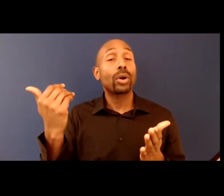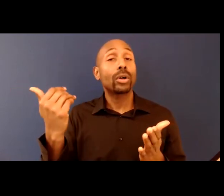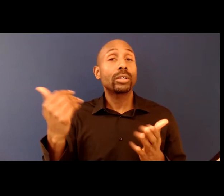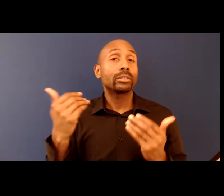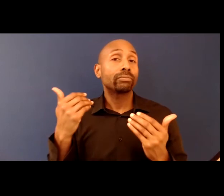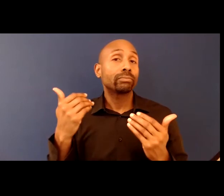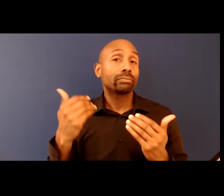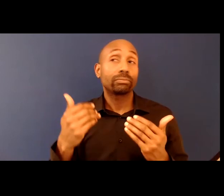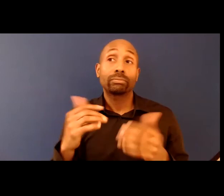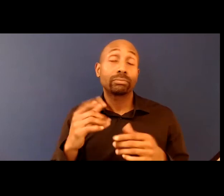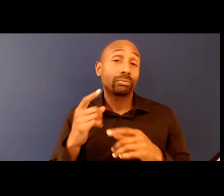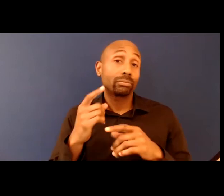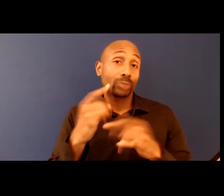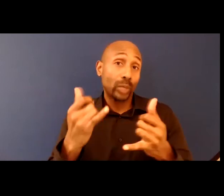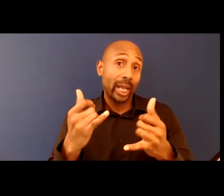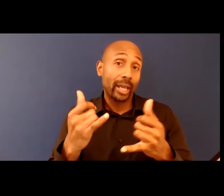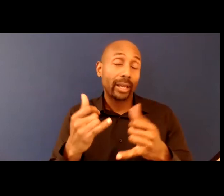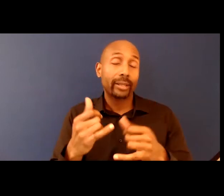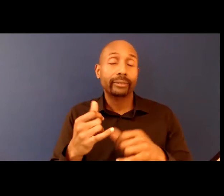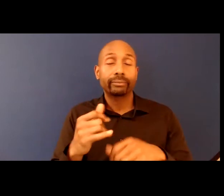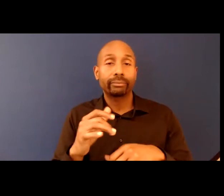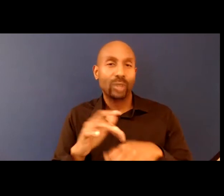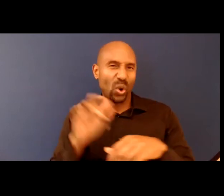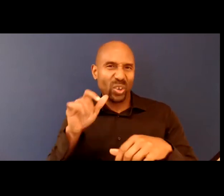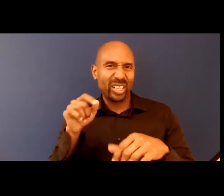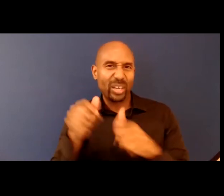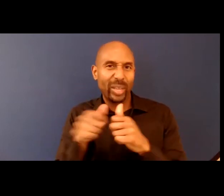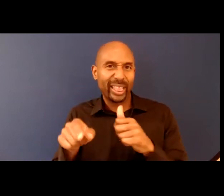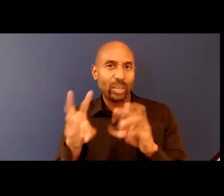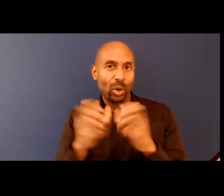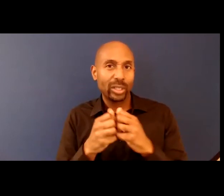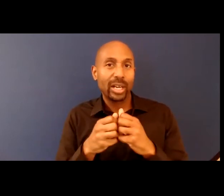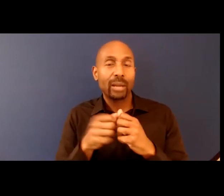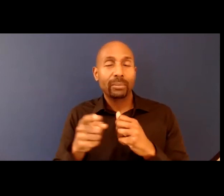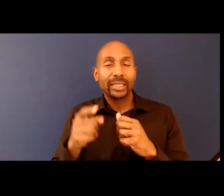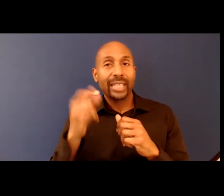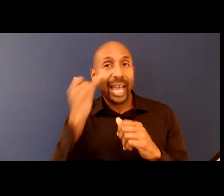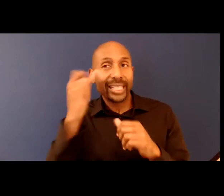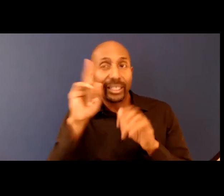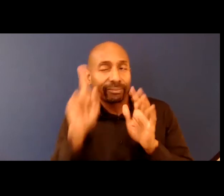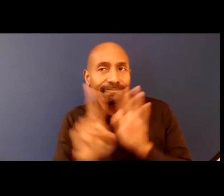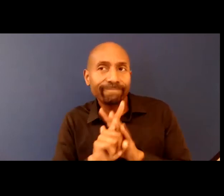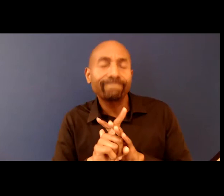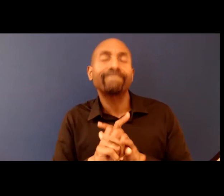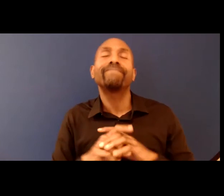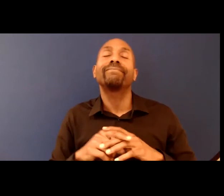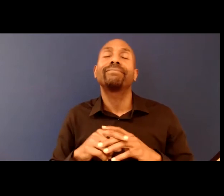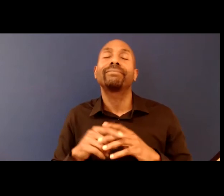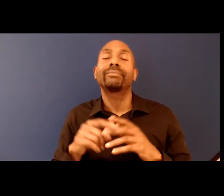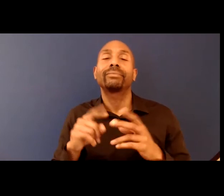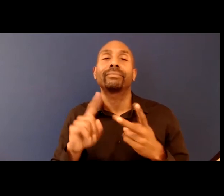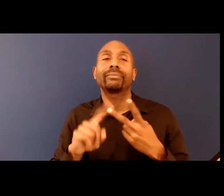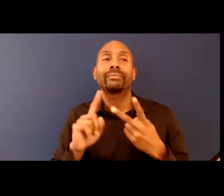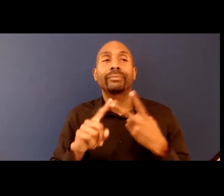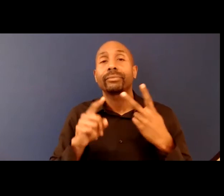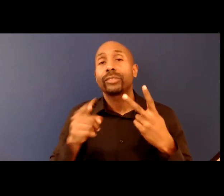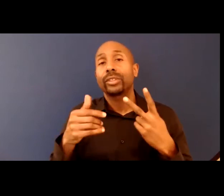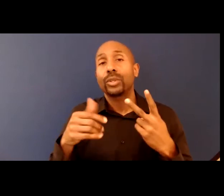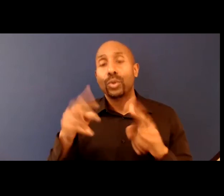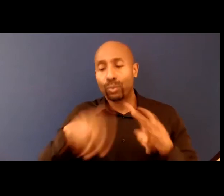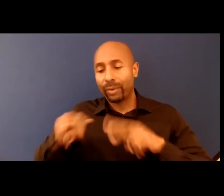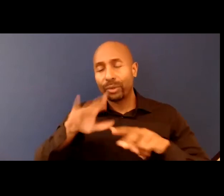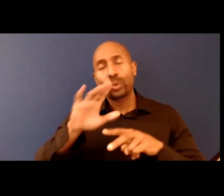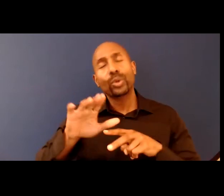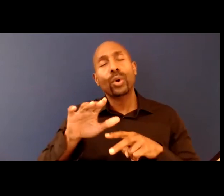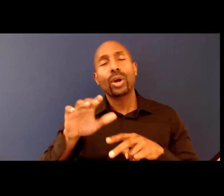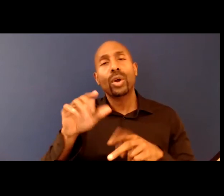earlier, reviewing your word bank and your character and your setting and those desires, and just with all that written